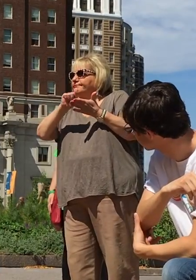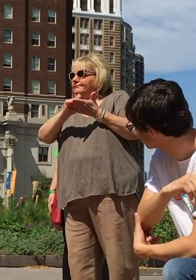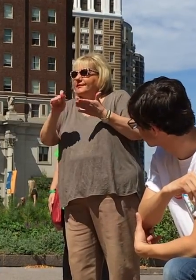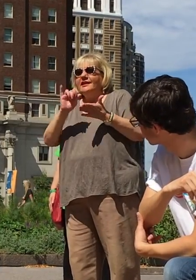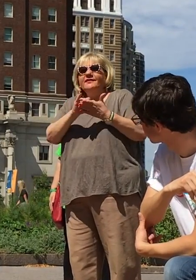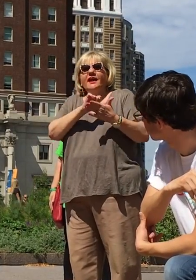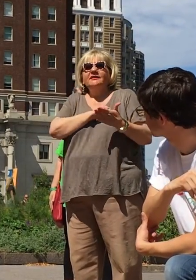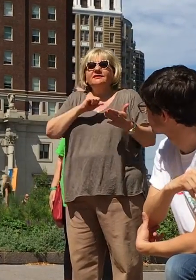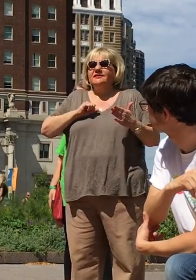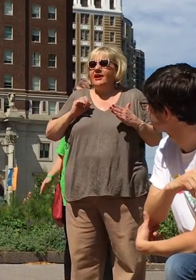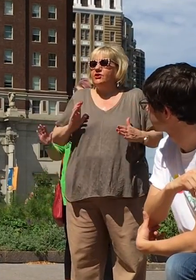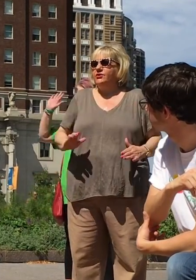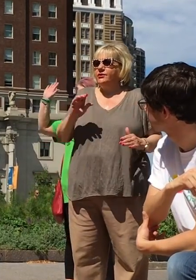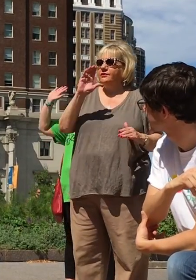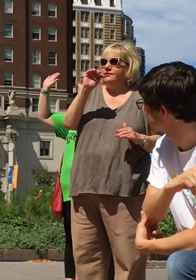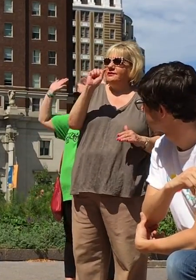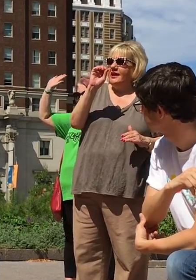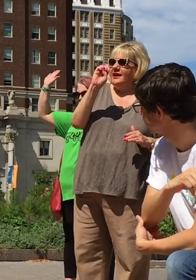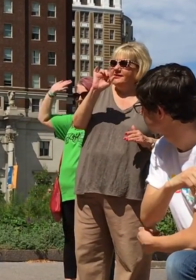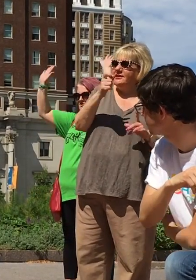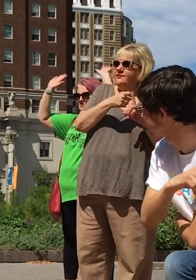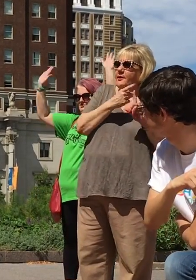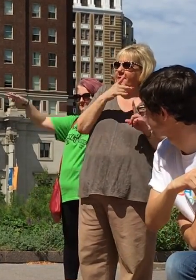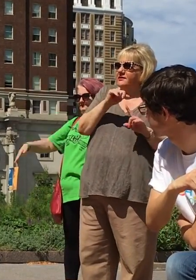Senator Casey from Pennsylvania introduced.